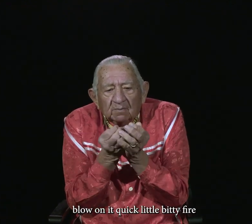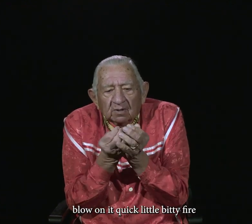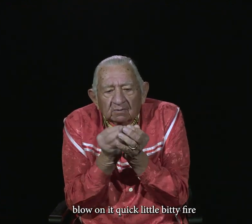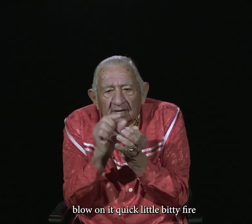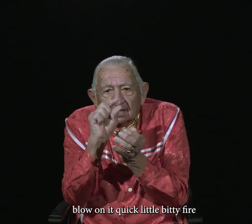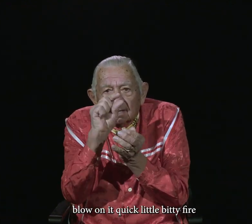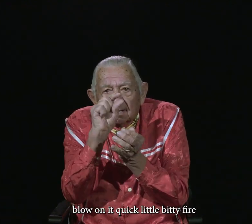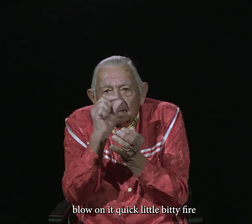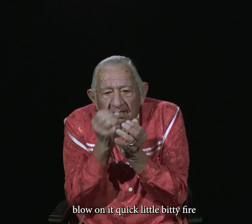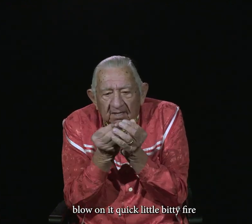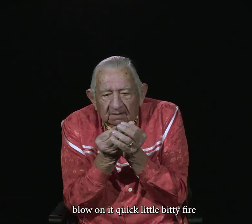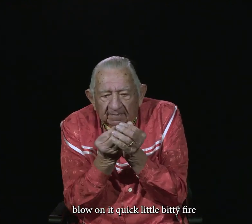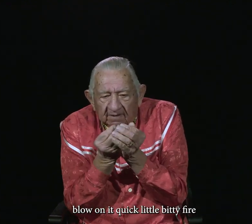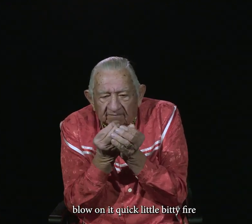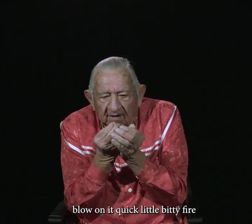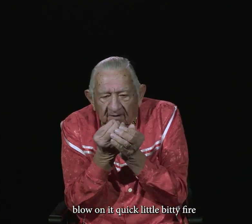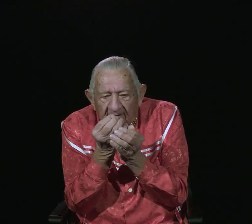pretty quick, little bitty fire.